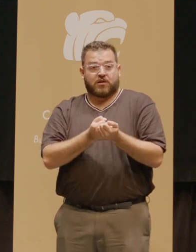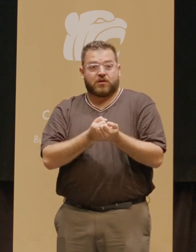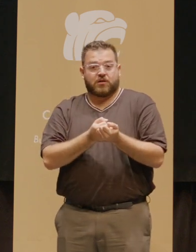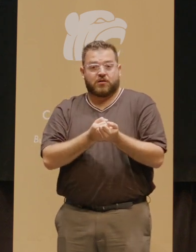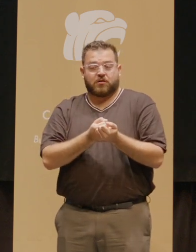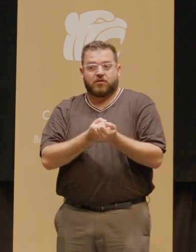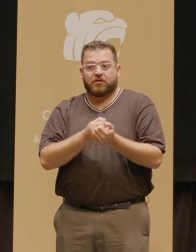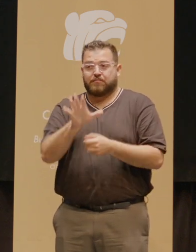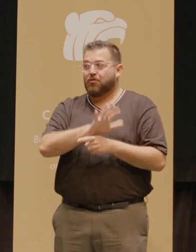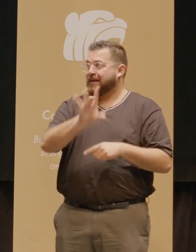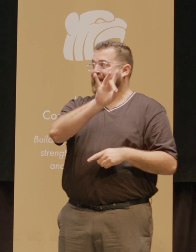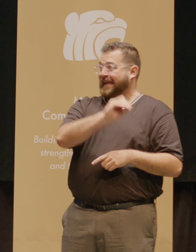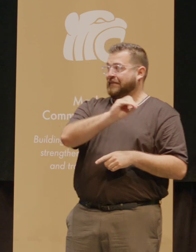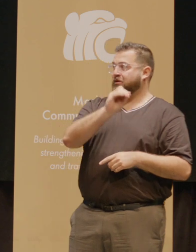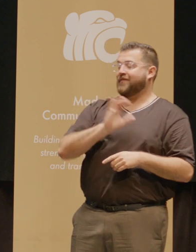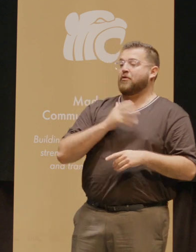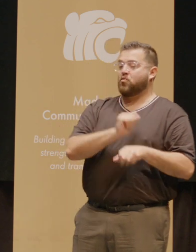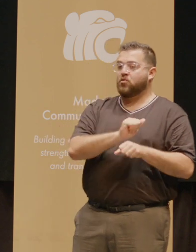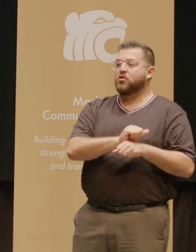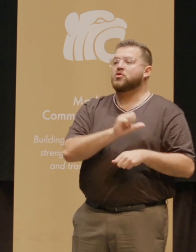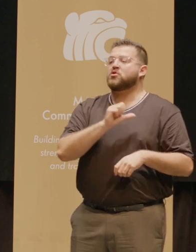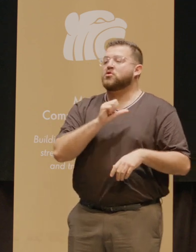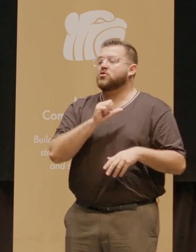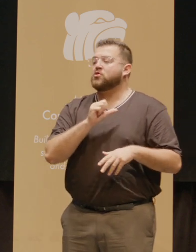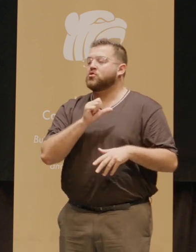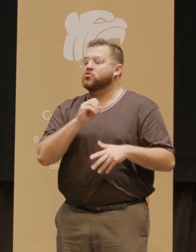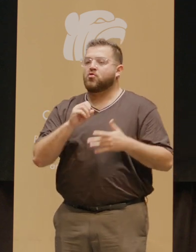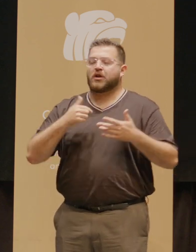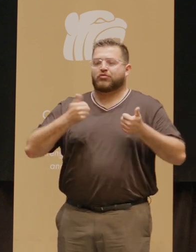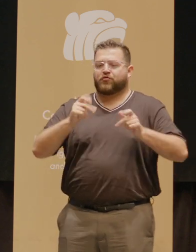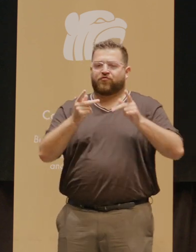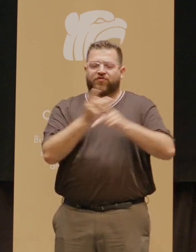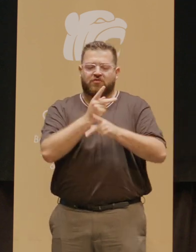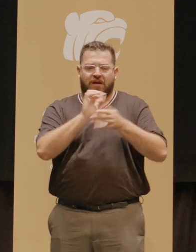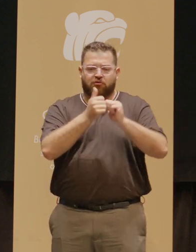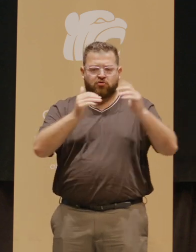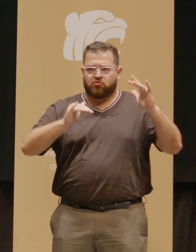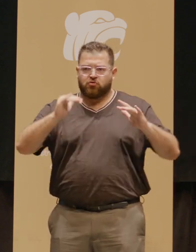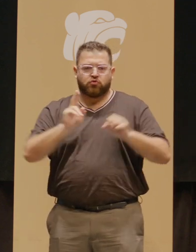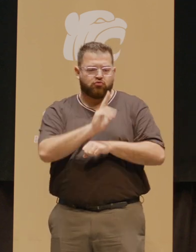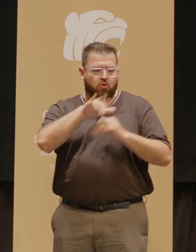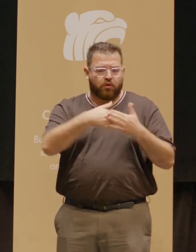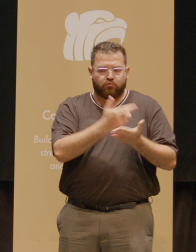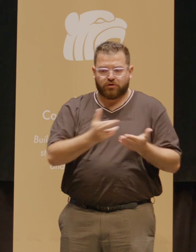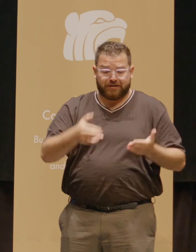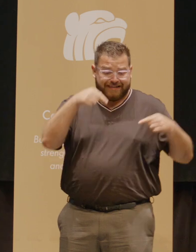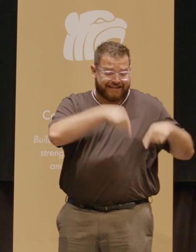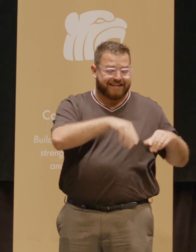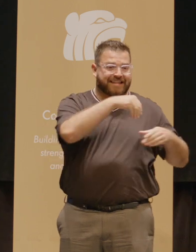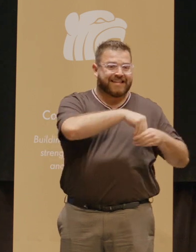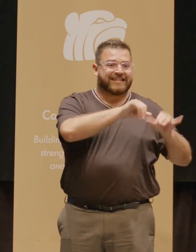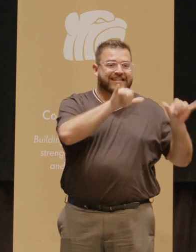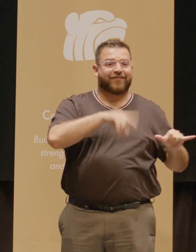80% of our work. And so how do we start to leverage the capacity and the resources that the community college system has